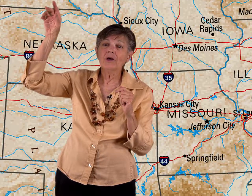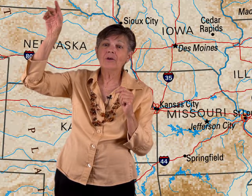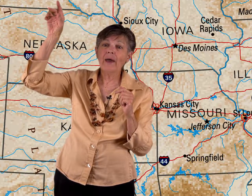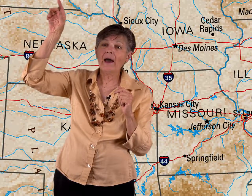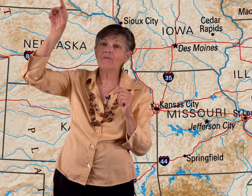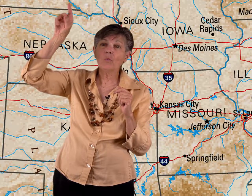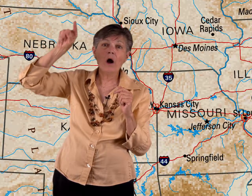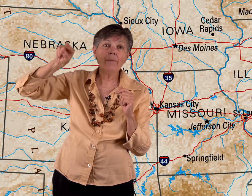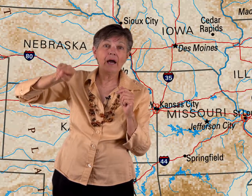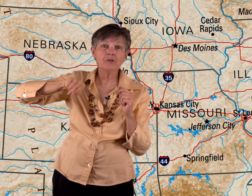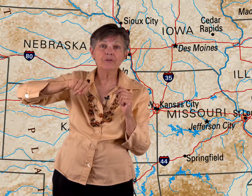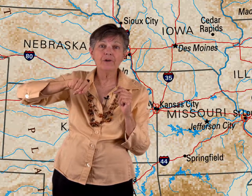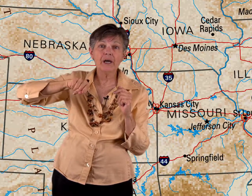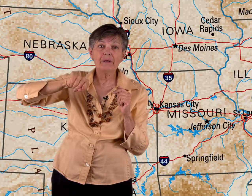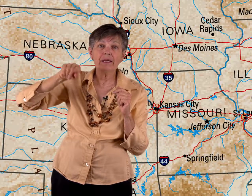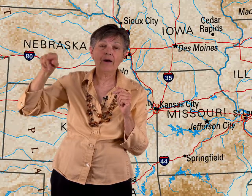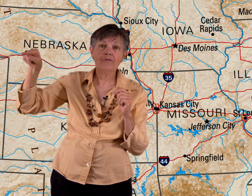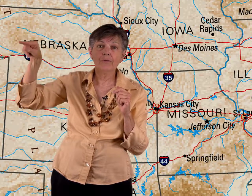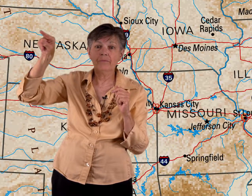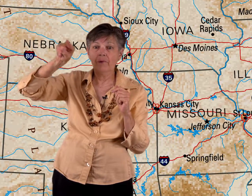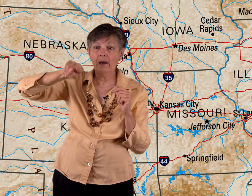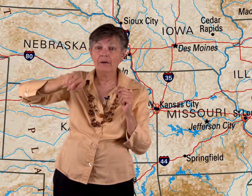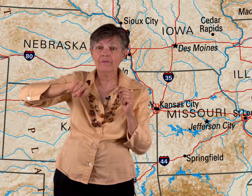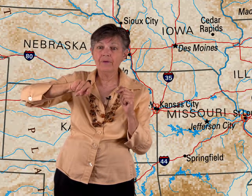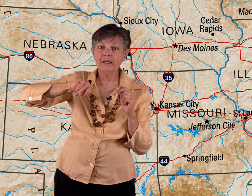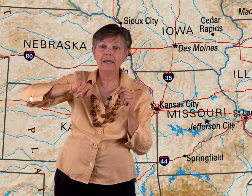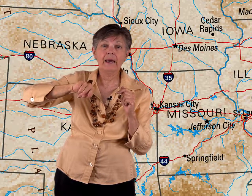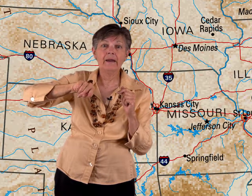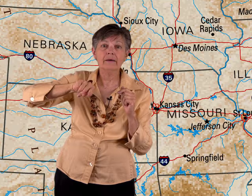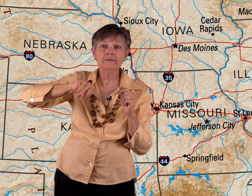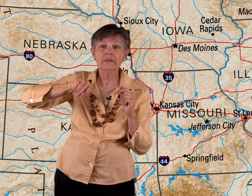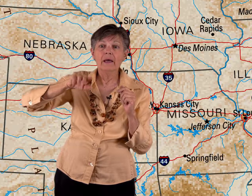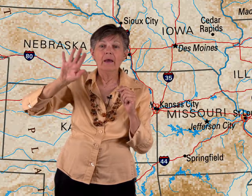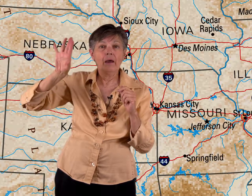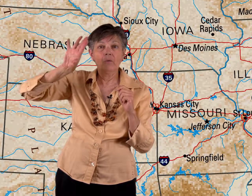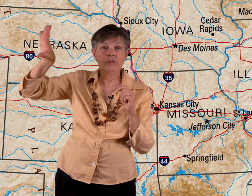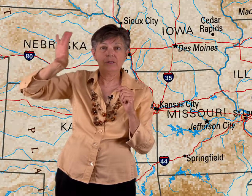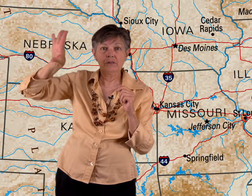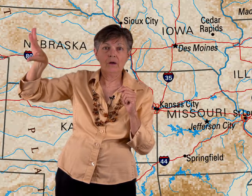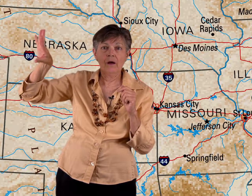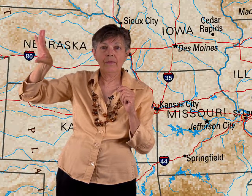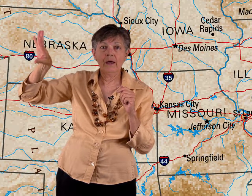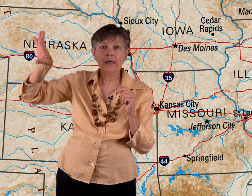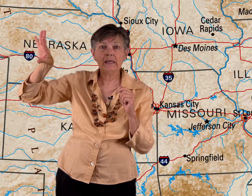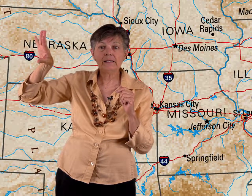you have the Wabash River coming down from out of Indiana, which is on the east